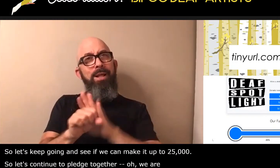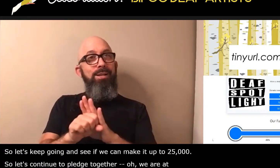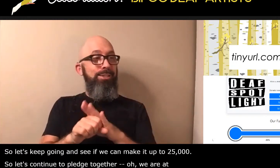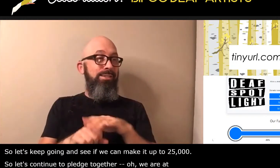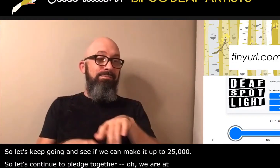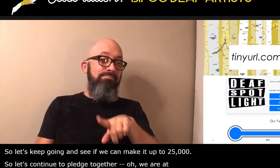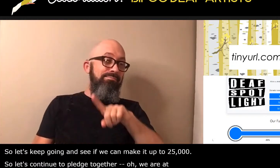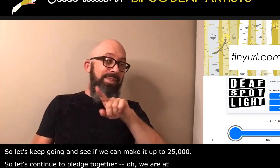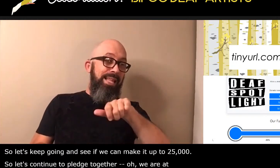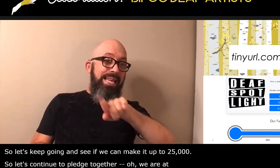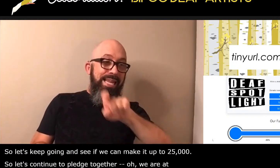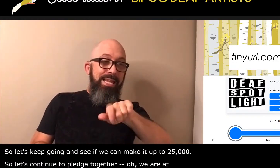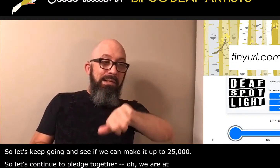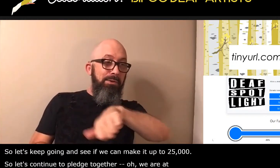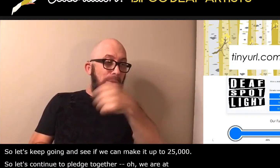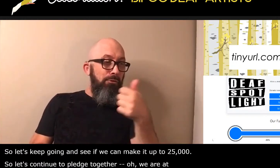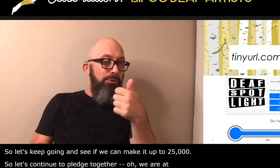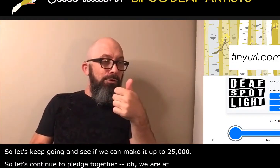and